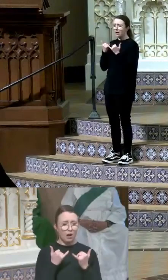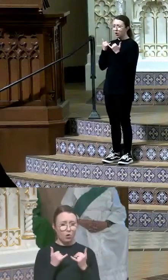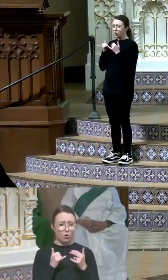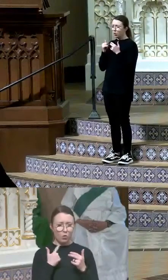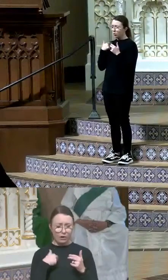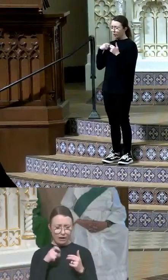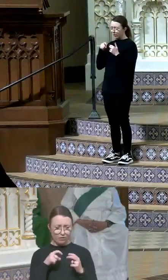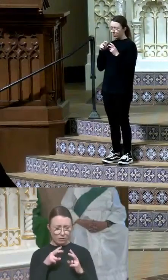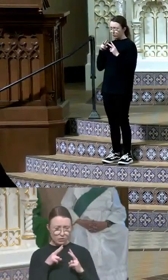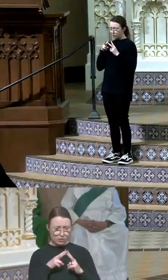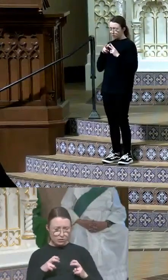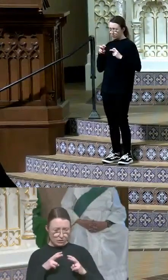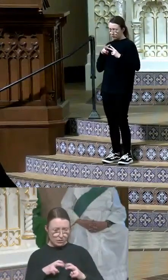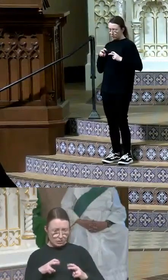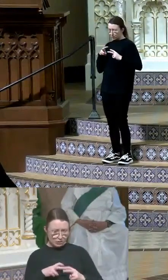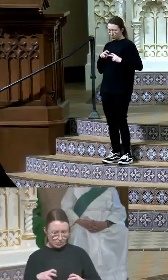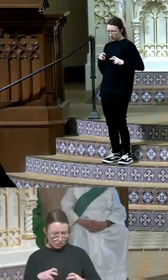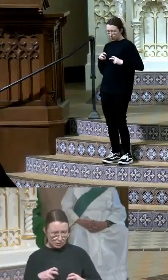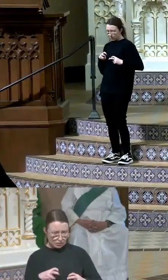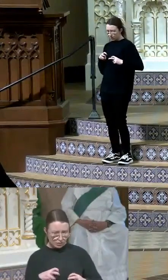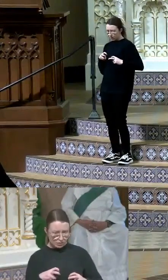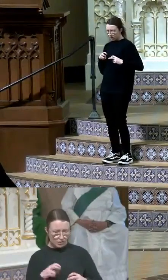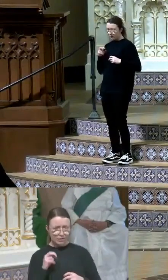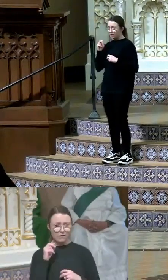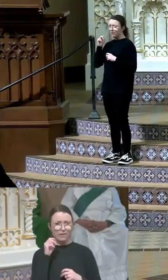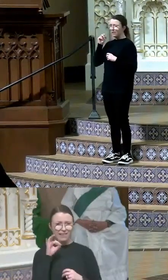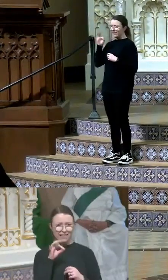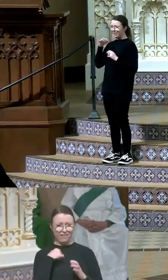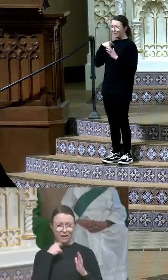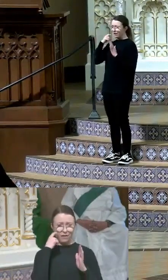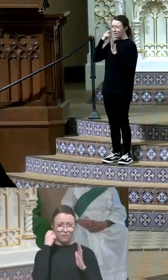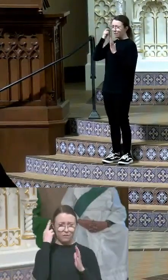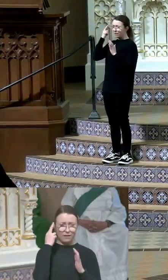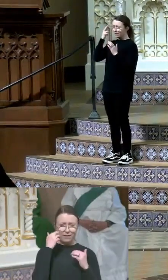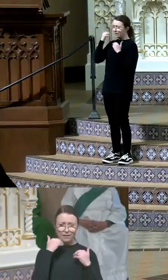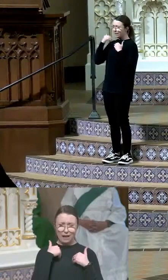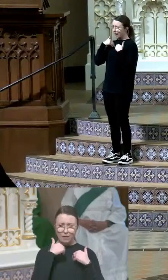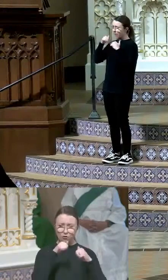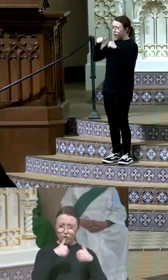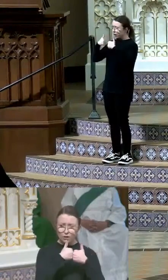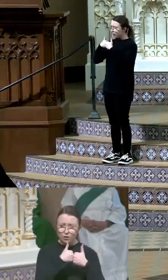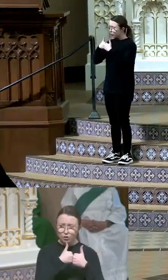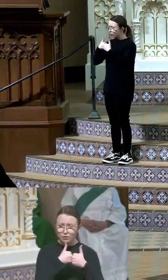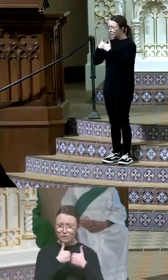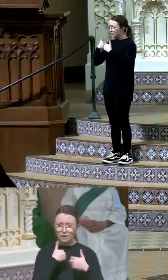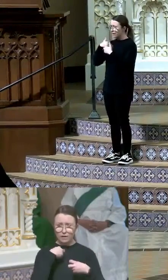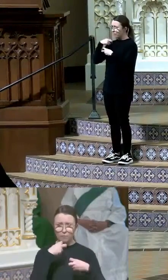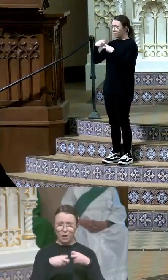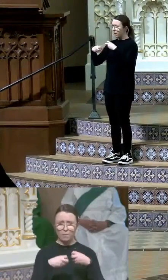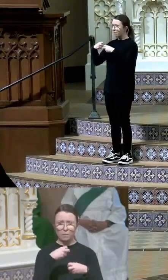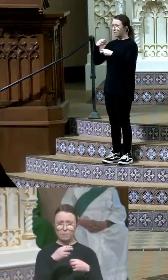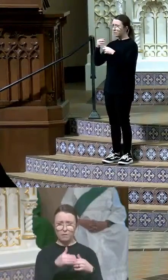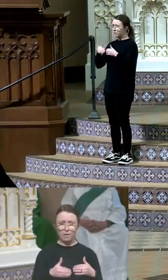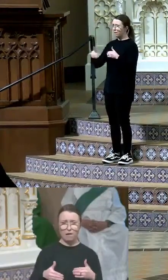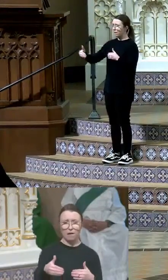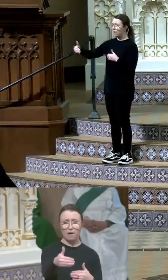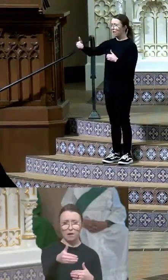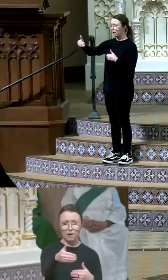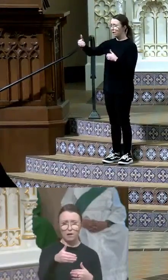challenge? When we know that there are difficulties in front of us, how much are we